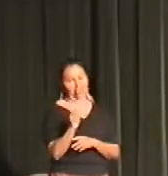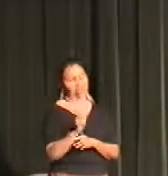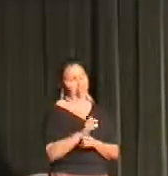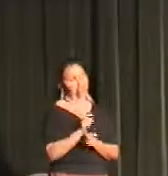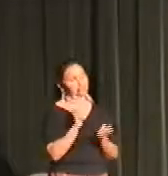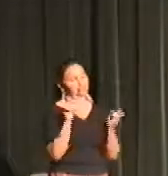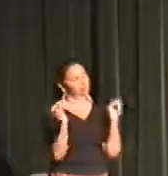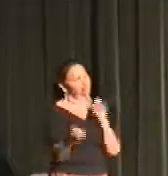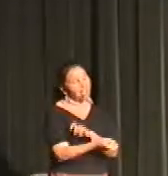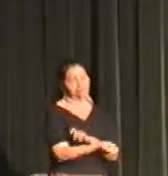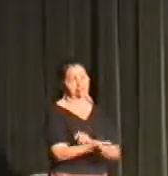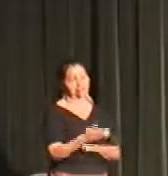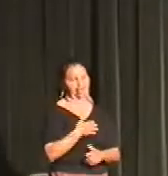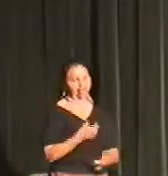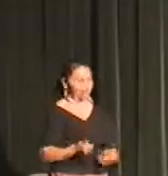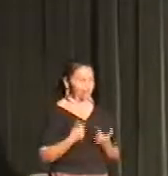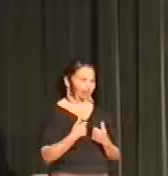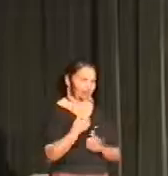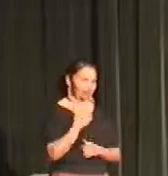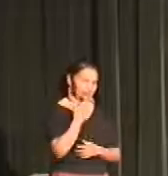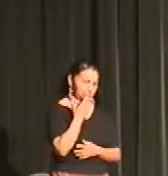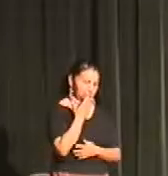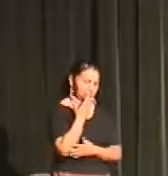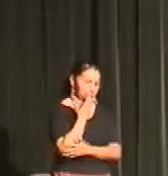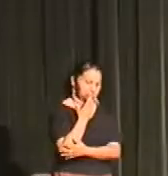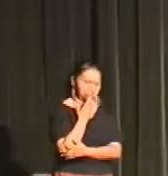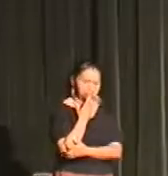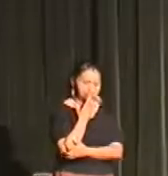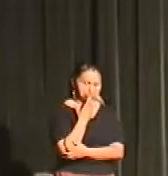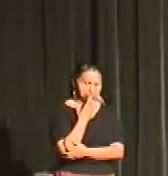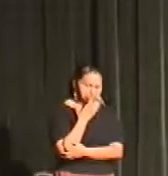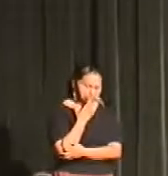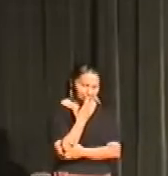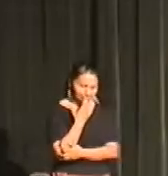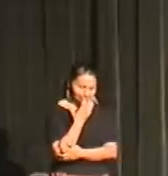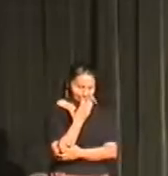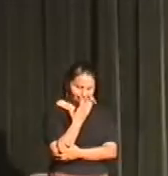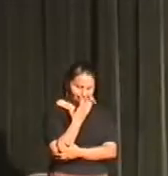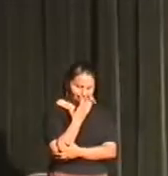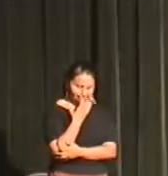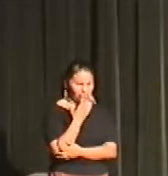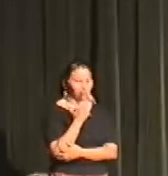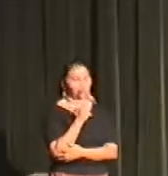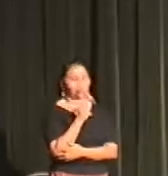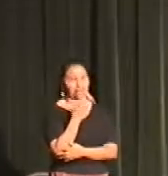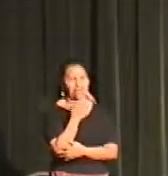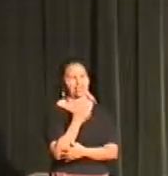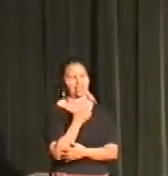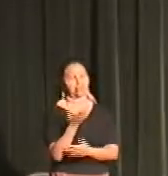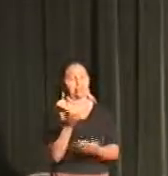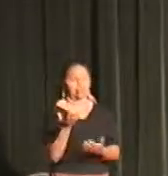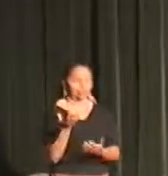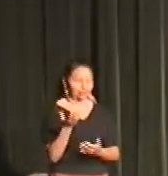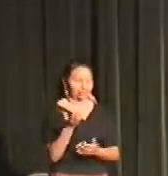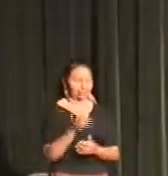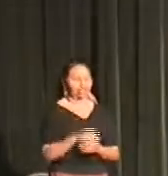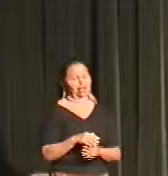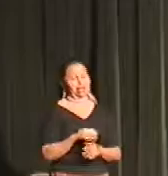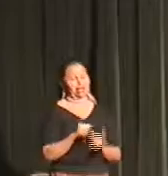life, And anyway, where am I going to go with that? Well, I kept going to school